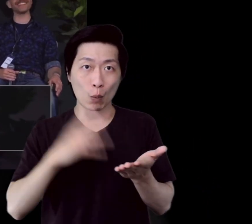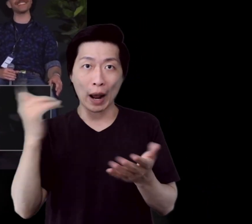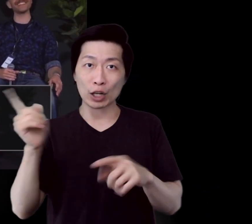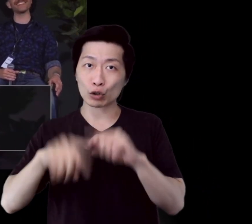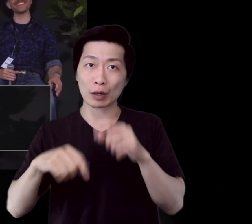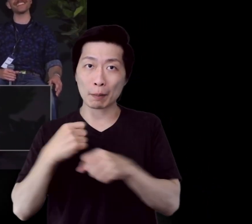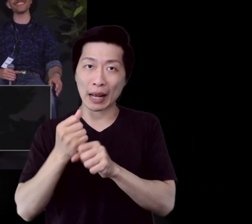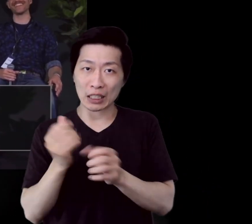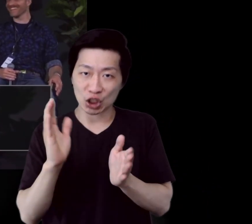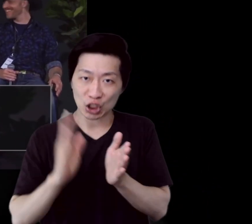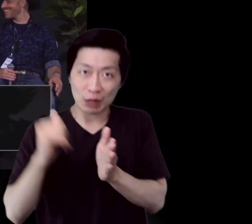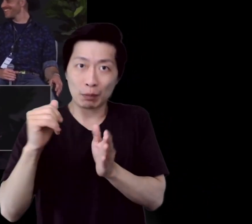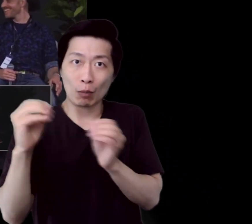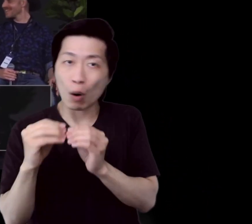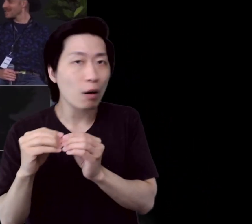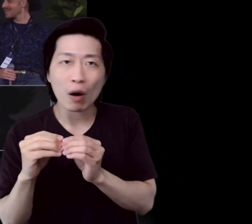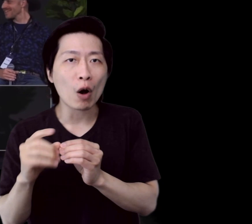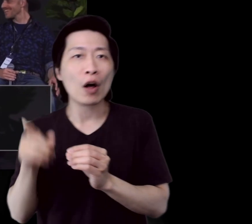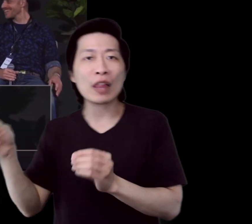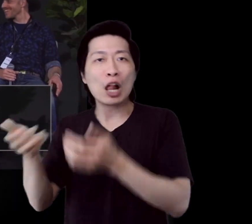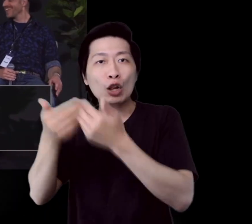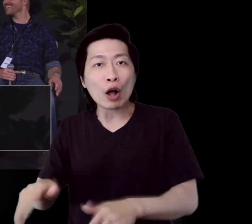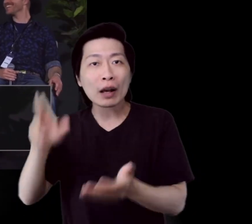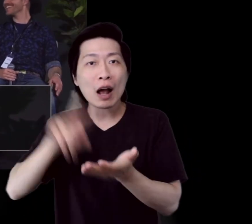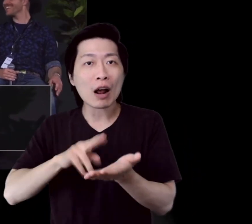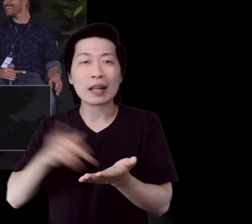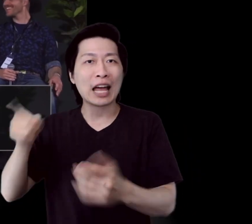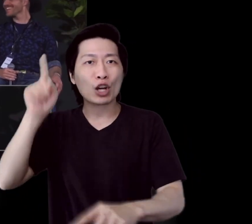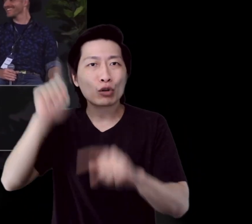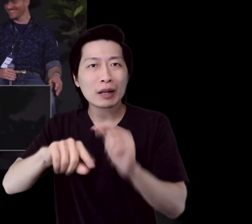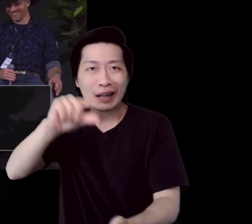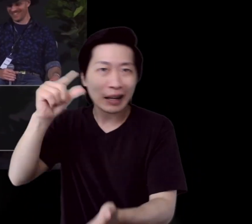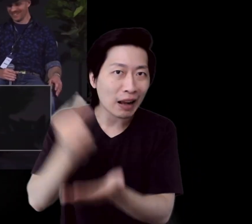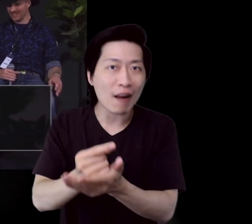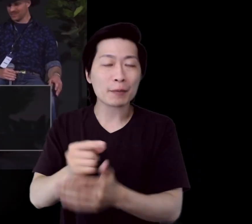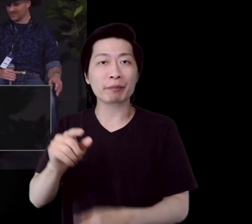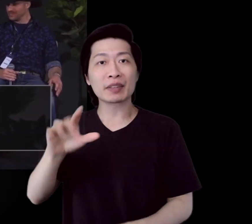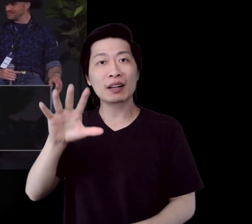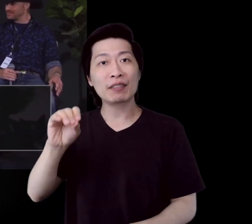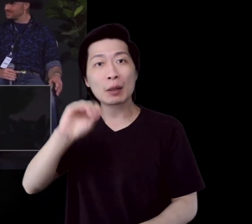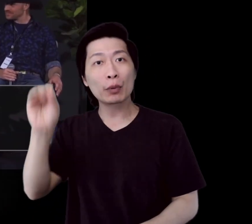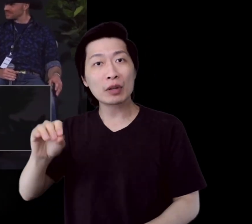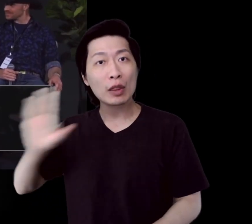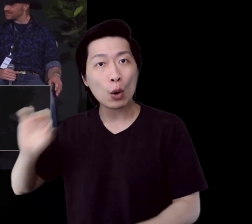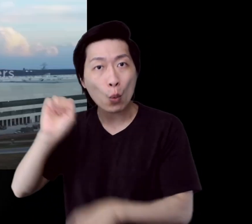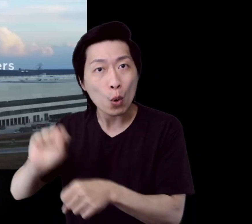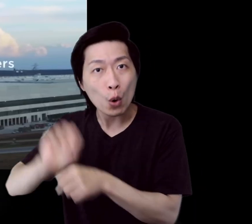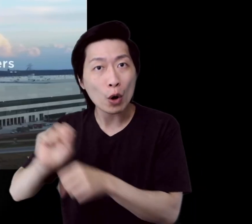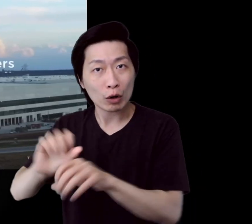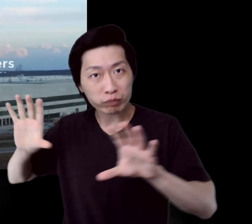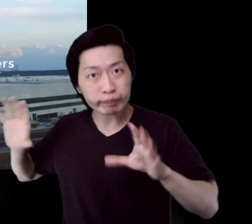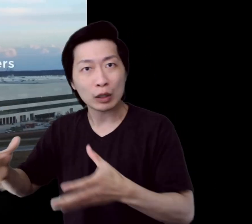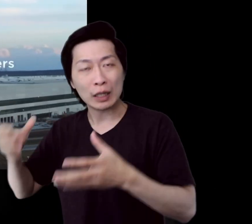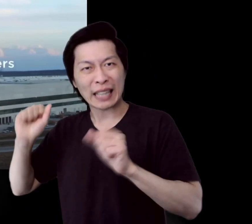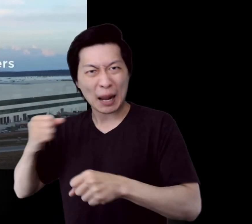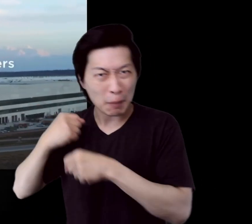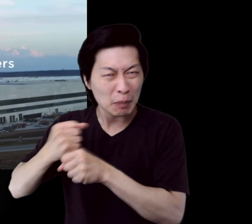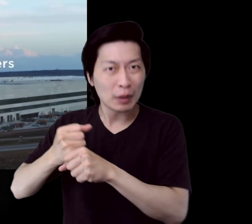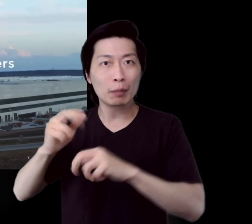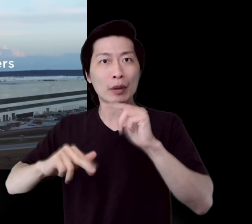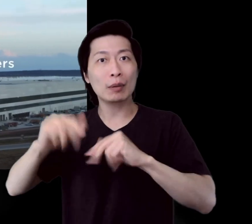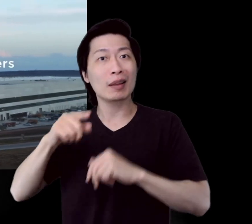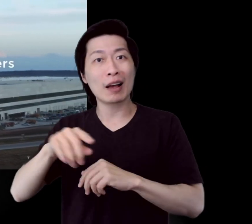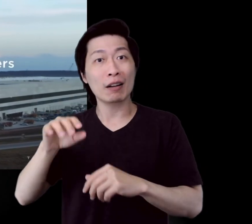cheap enough. They lost because they couldn't guarantee if 50% of their workforce would be able to build this factory at